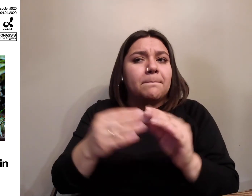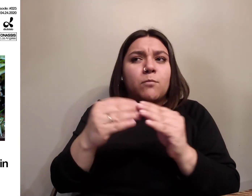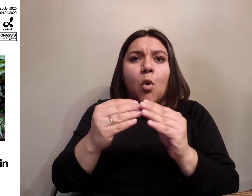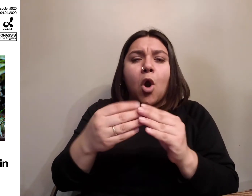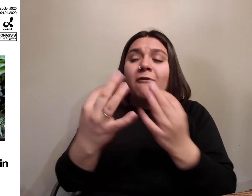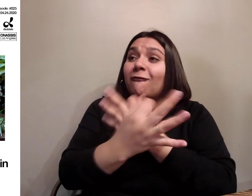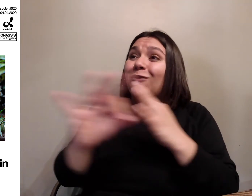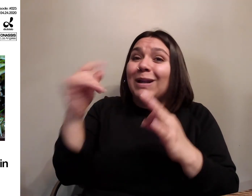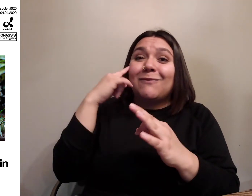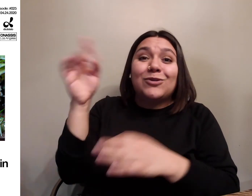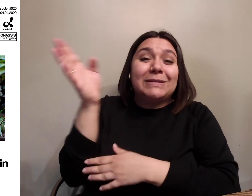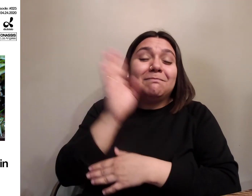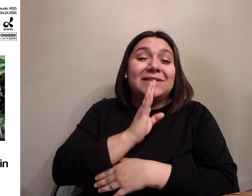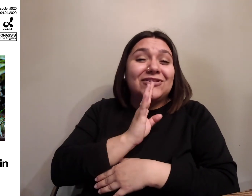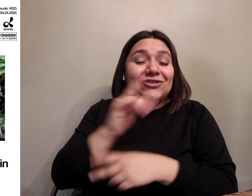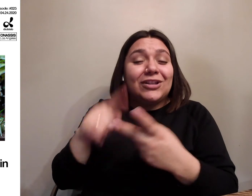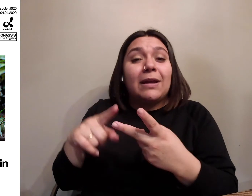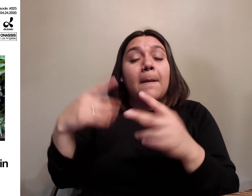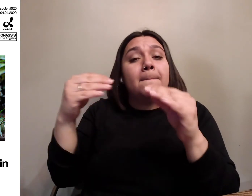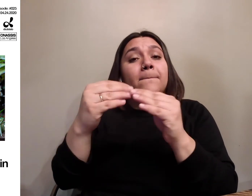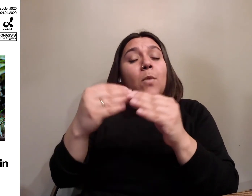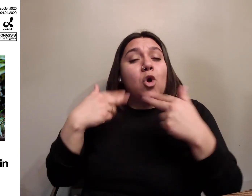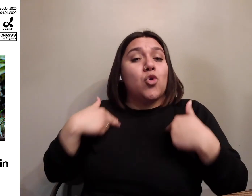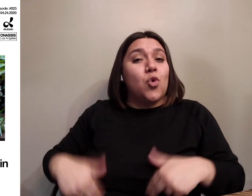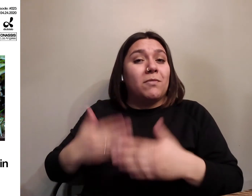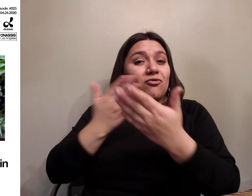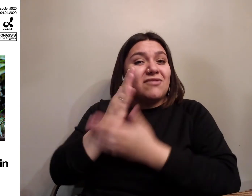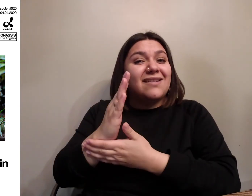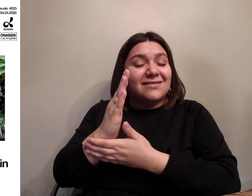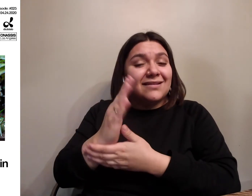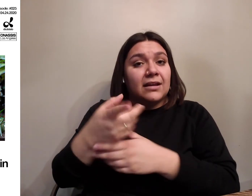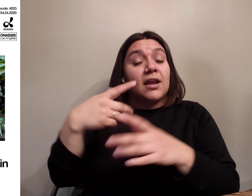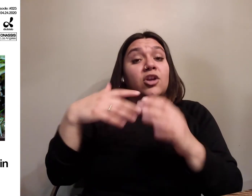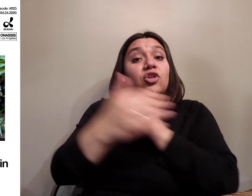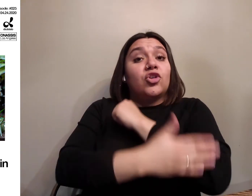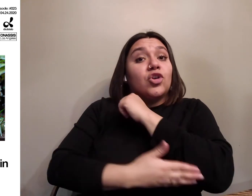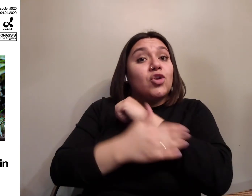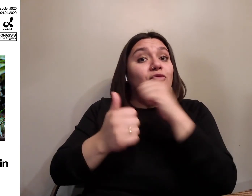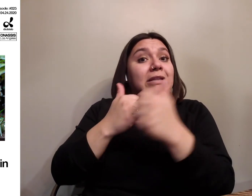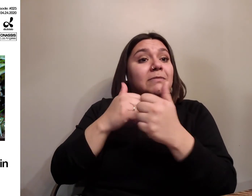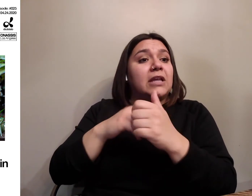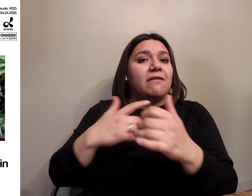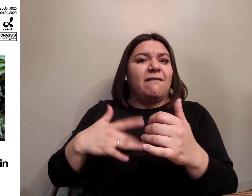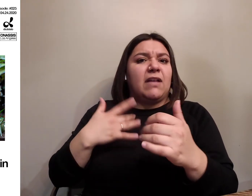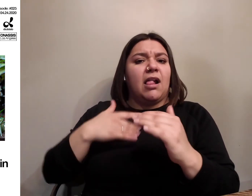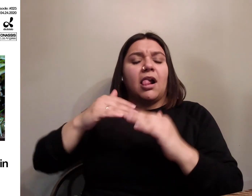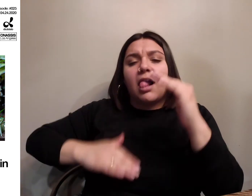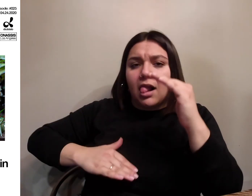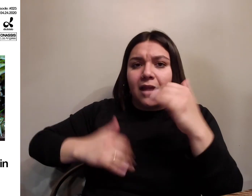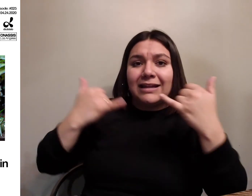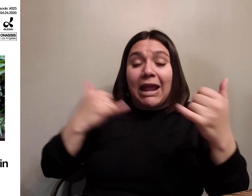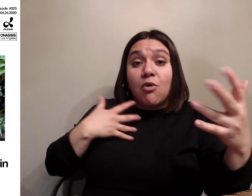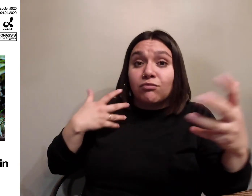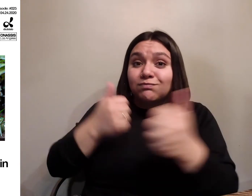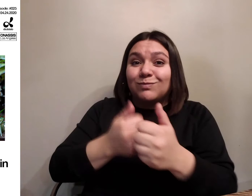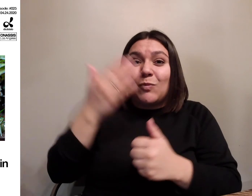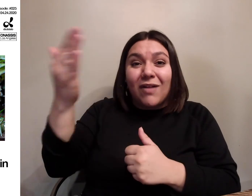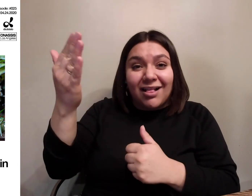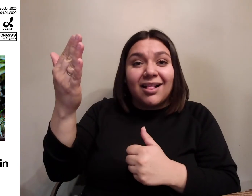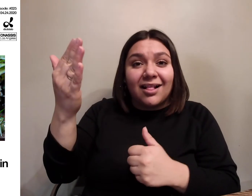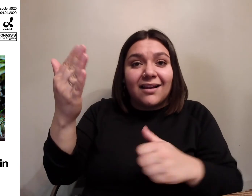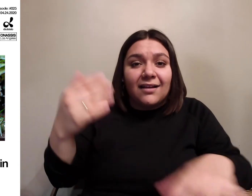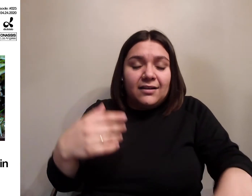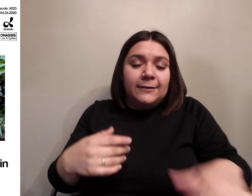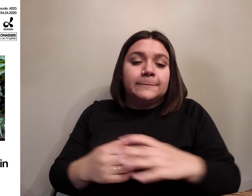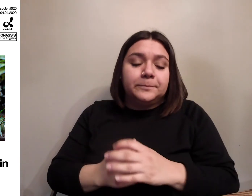Israel. How is their life like today? Will they meet? Yeah. Will they meet? Will Facebook and Like get together